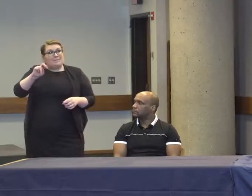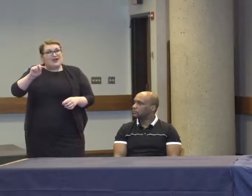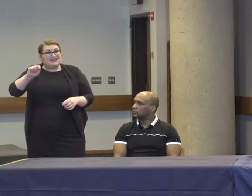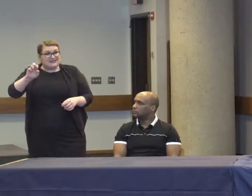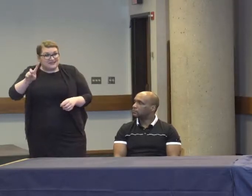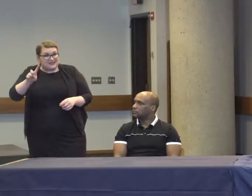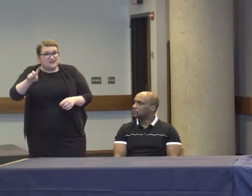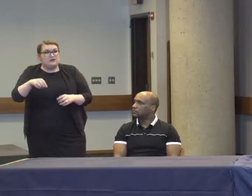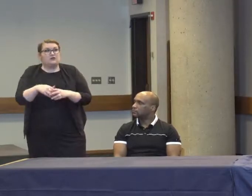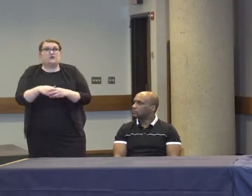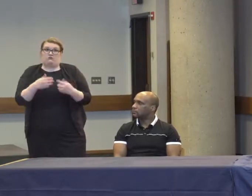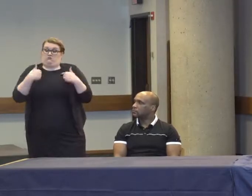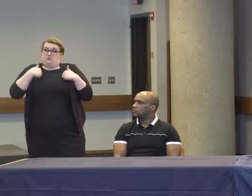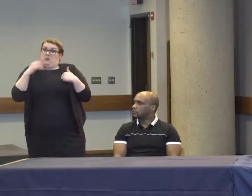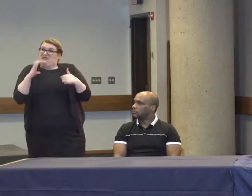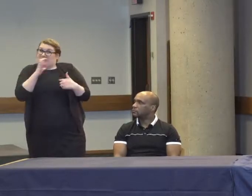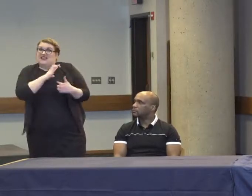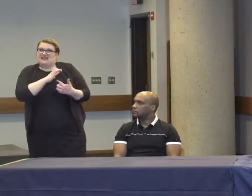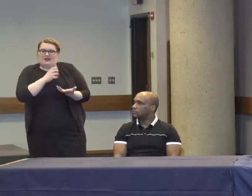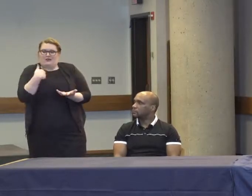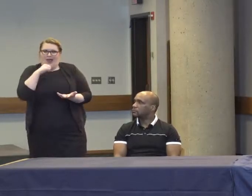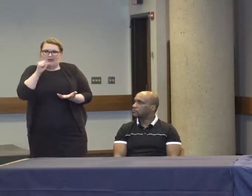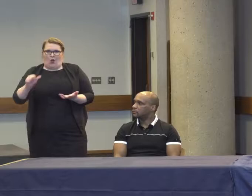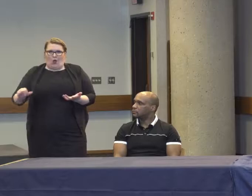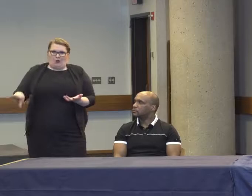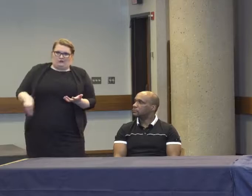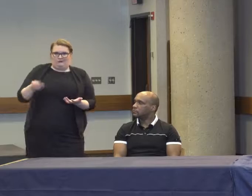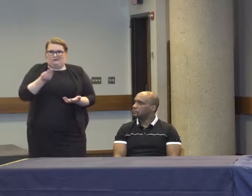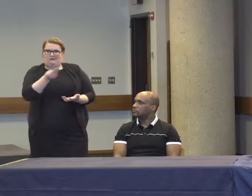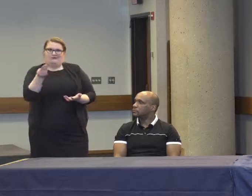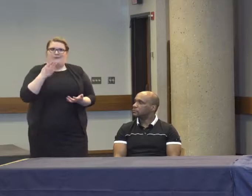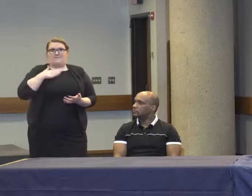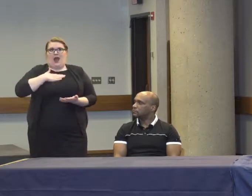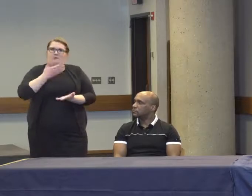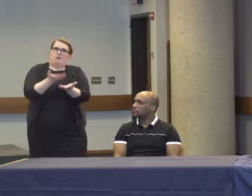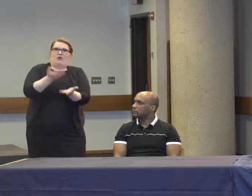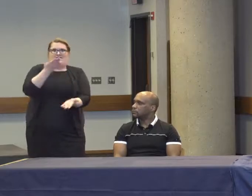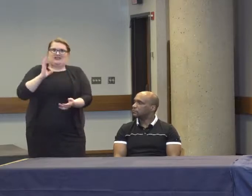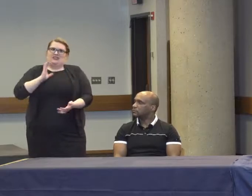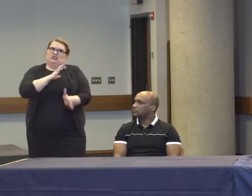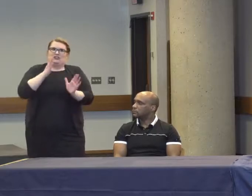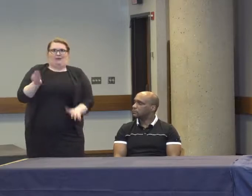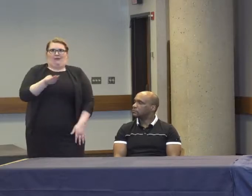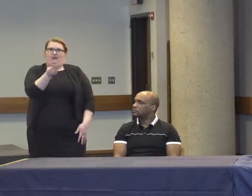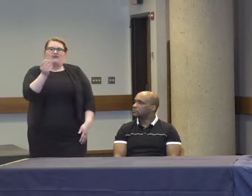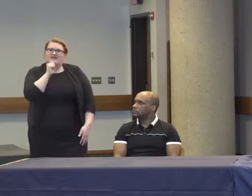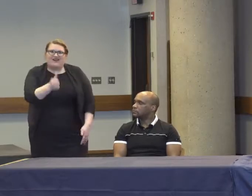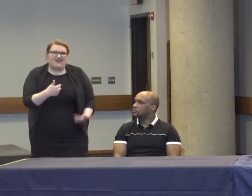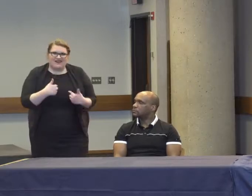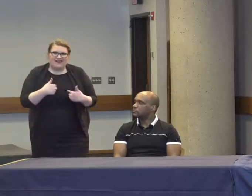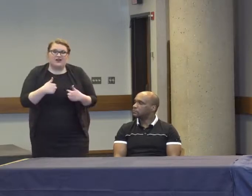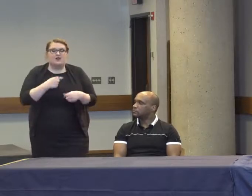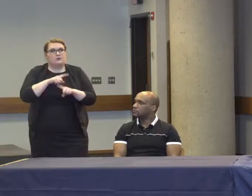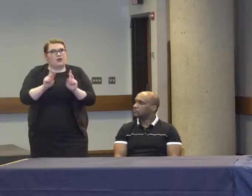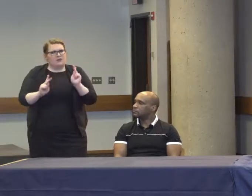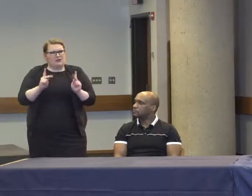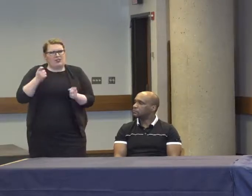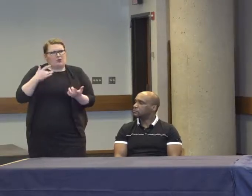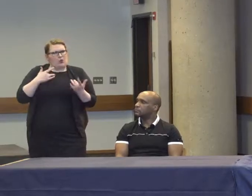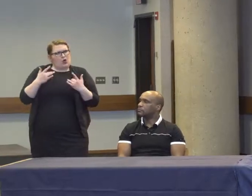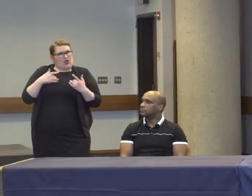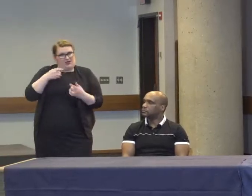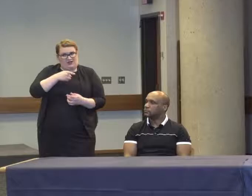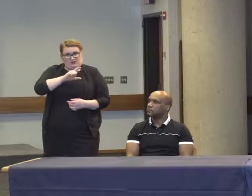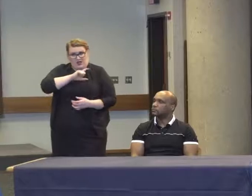undocumented people. I mean, I am a citizen and I don't carry around my proof of citizenship on me. So people are concerned that if they're stopped by police and